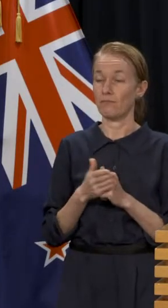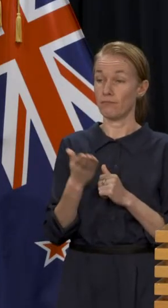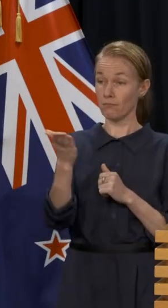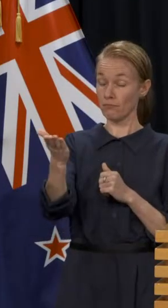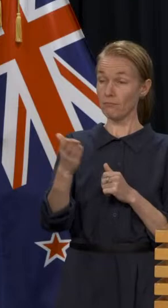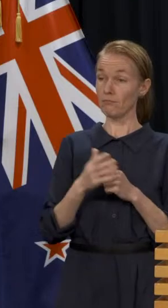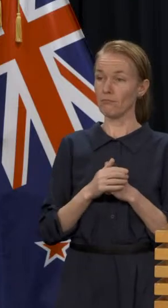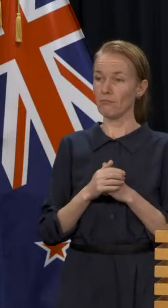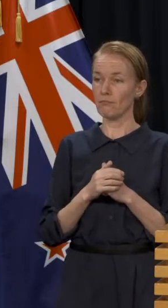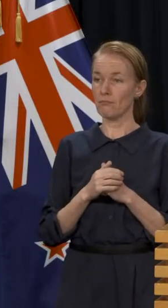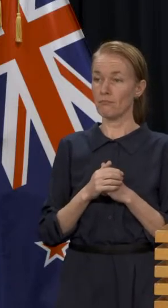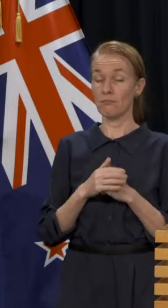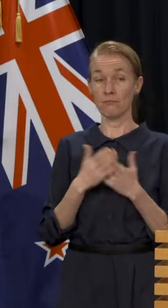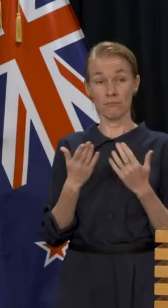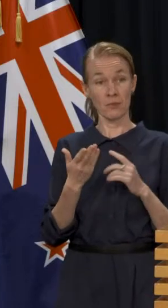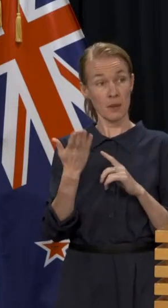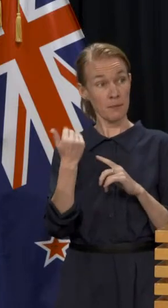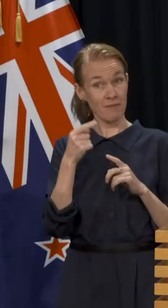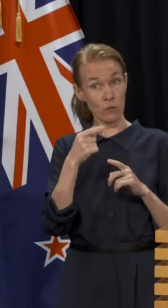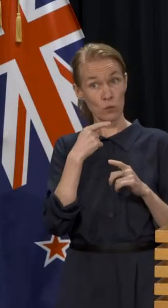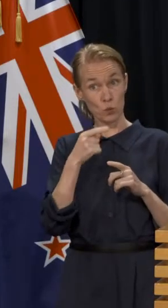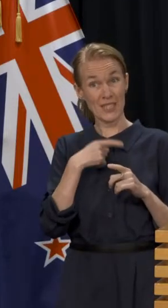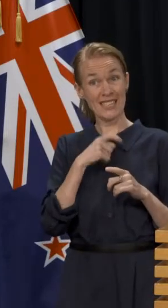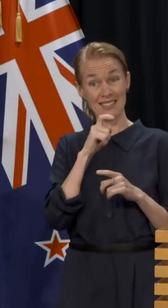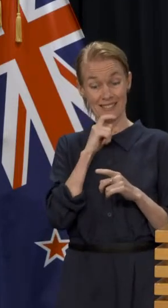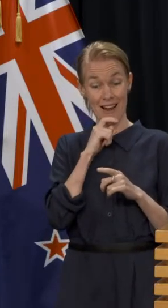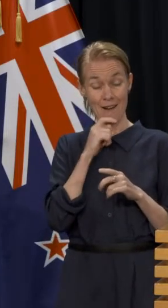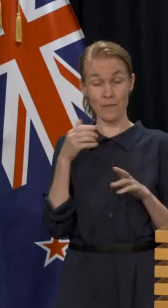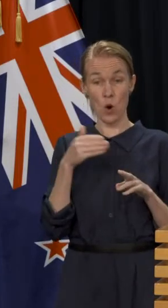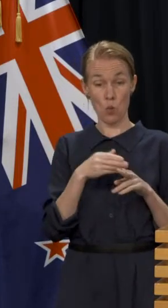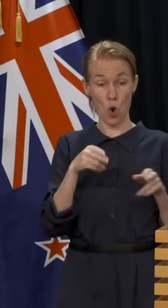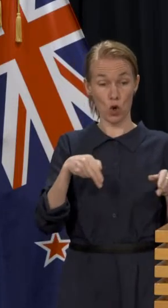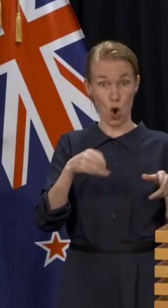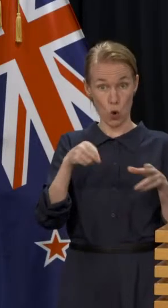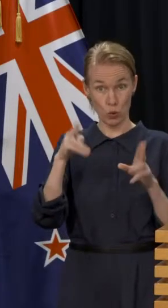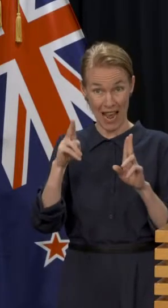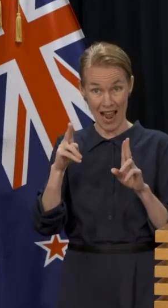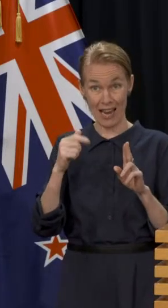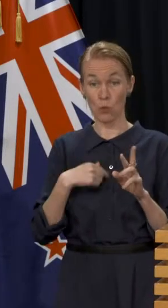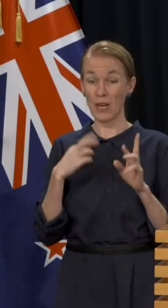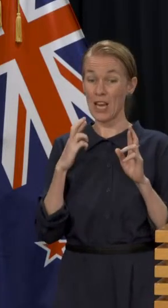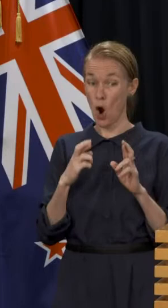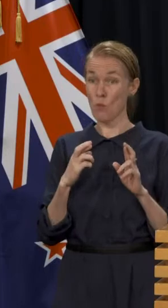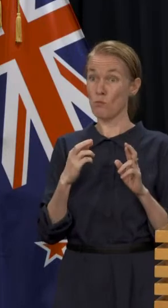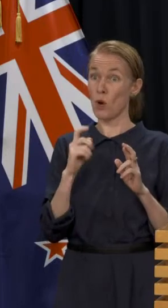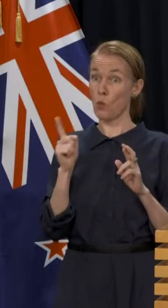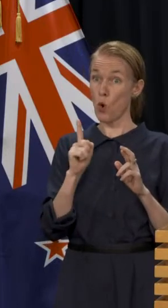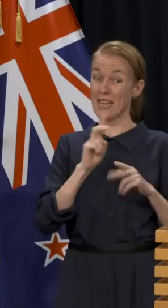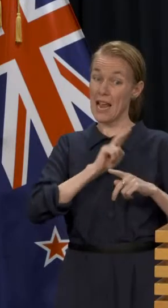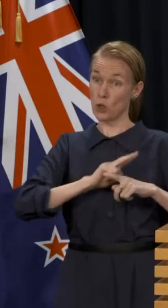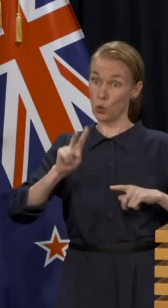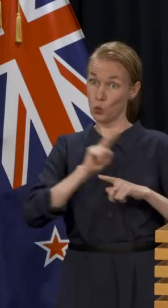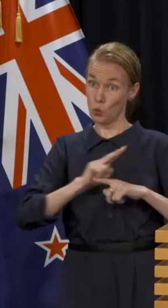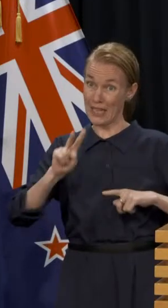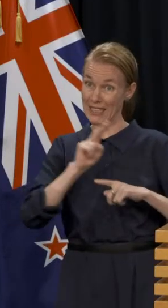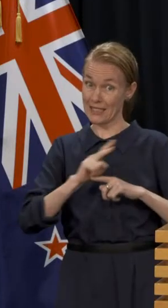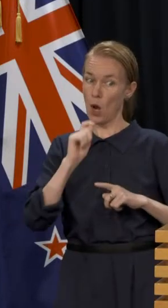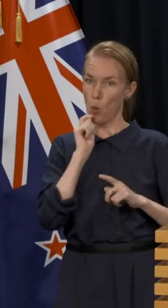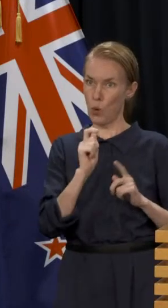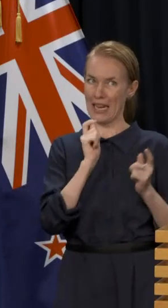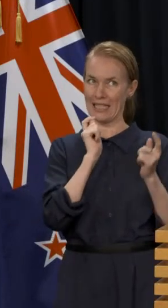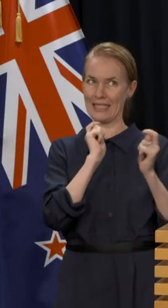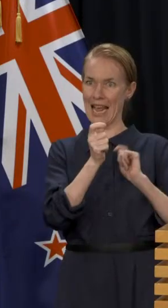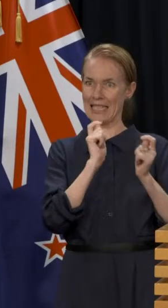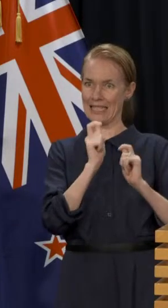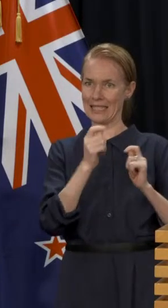managed isolation, are being tested every 2 weeks? That's the goal. That isn't quite the numbers yet, okay. But certainly that's what